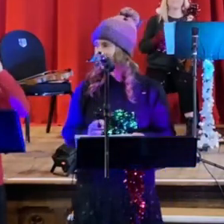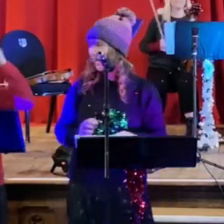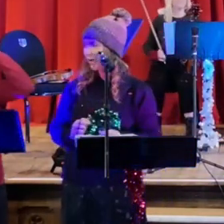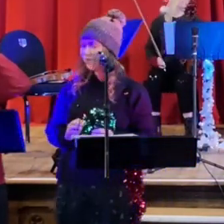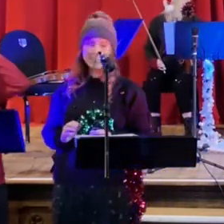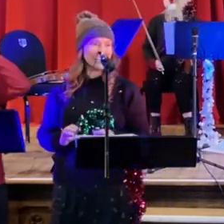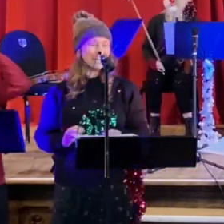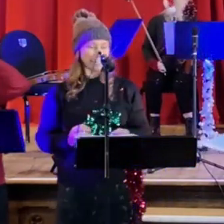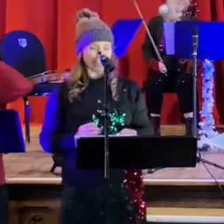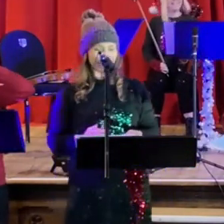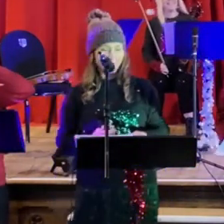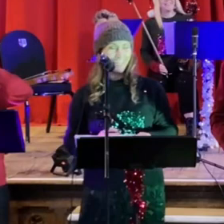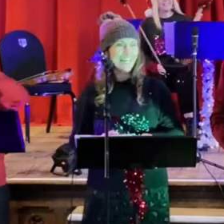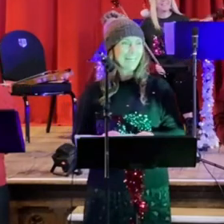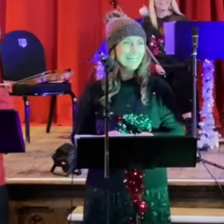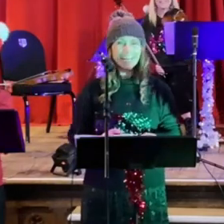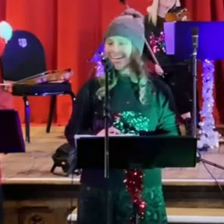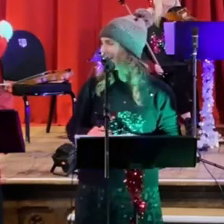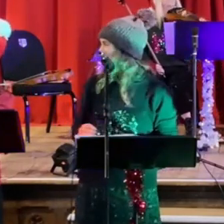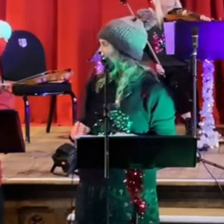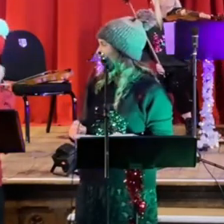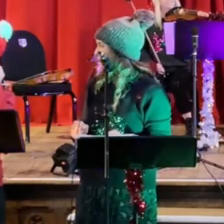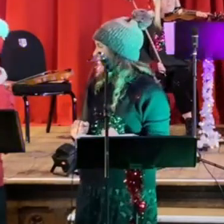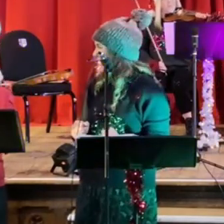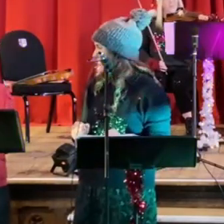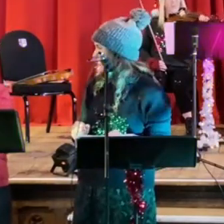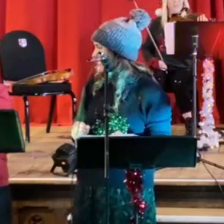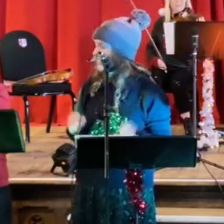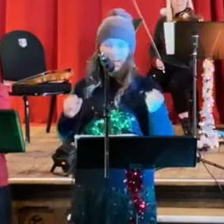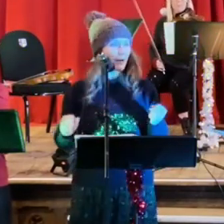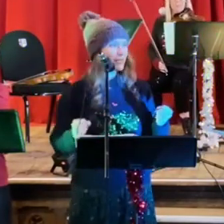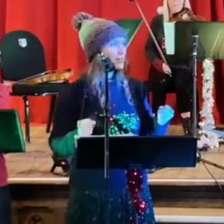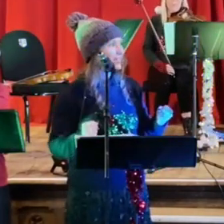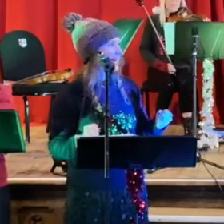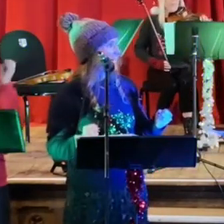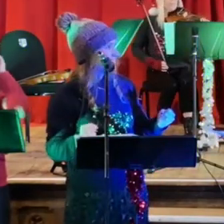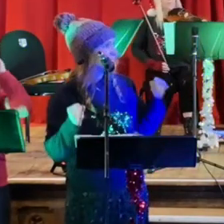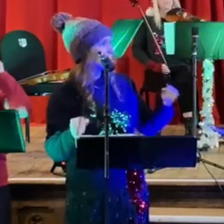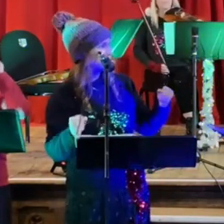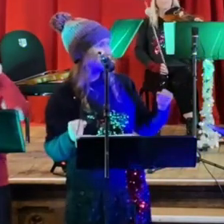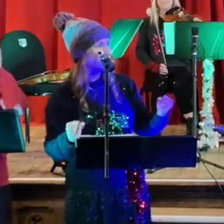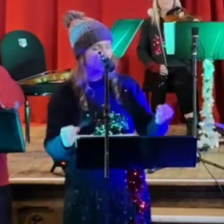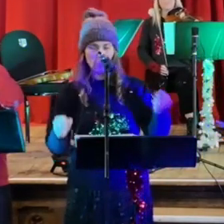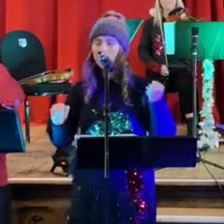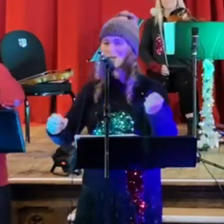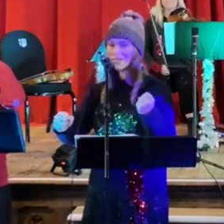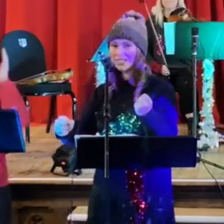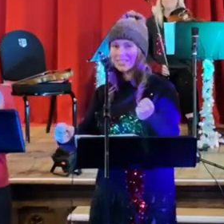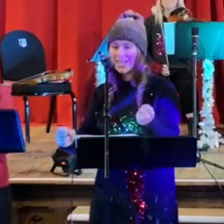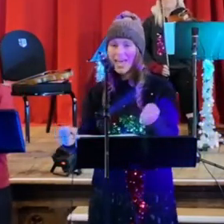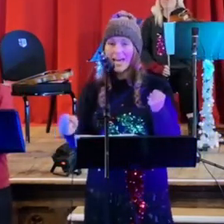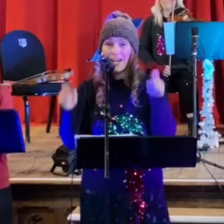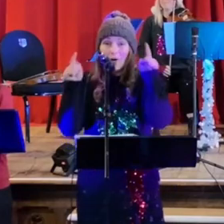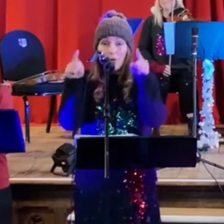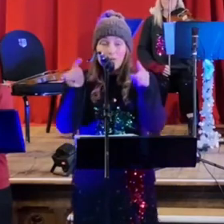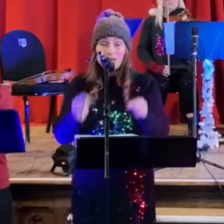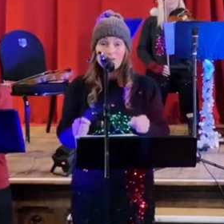now. Nice and warm. Brilliant. Now we look like cheerful wassailers. And I hope that you lot in